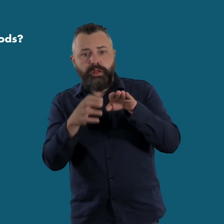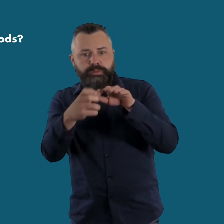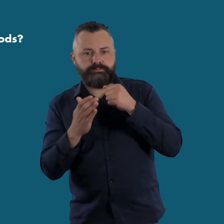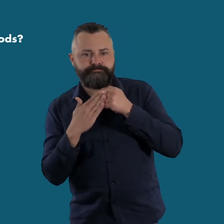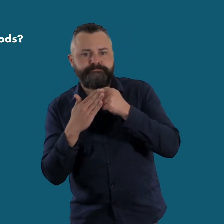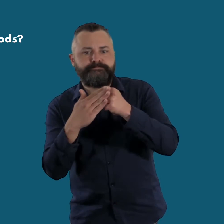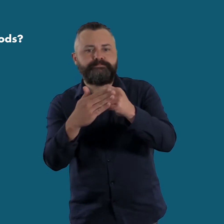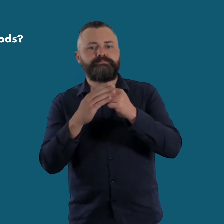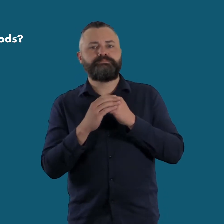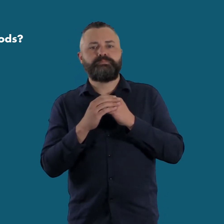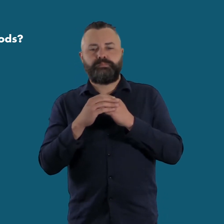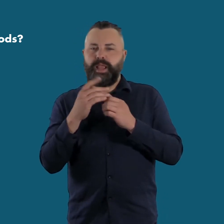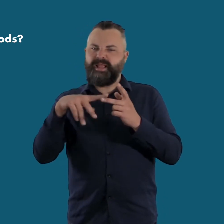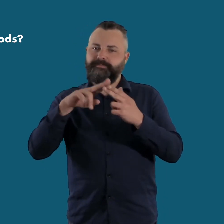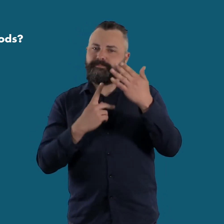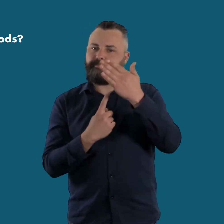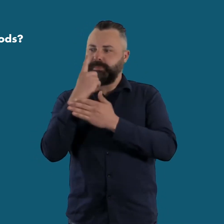erosion associated with storm surge events.